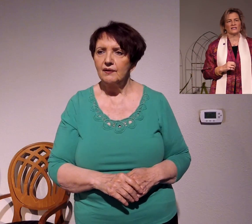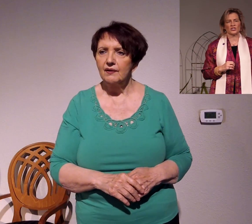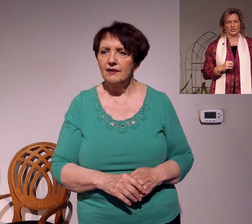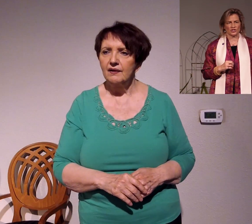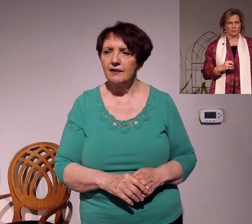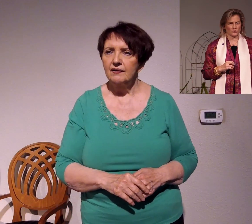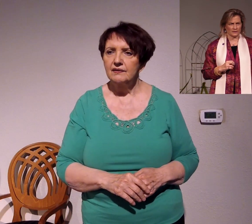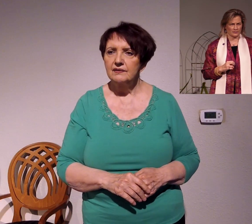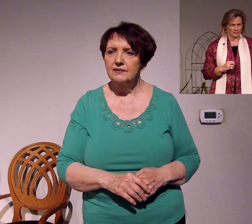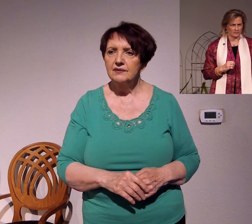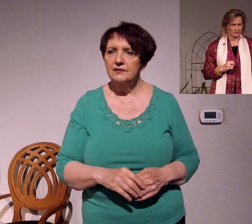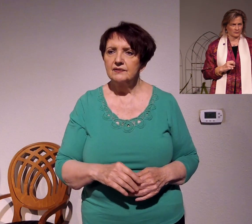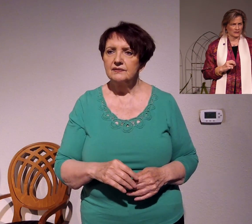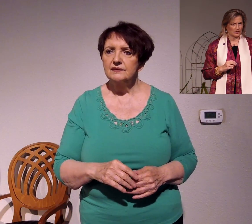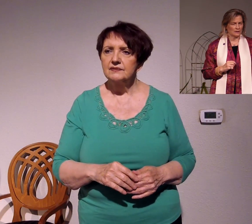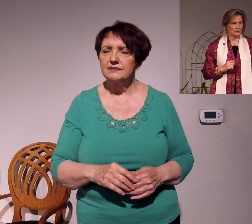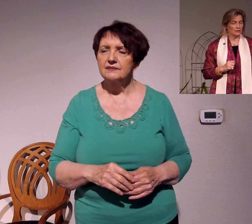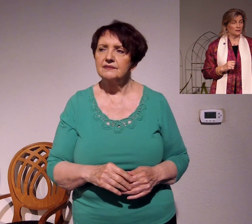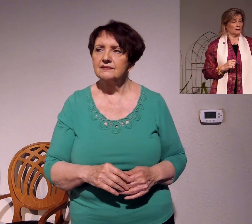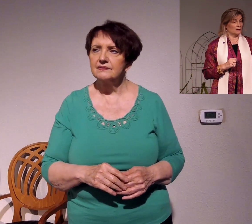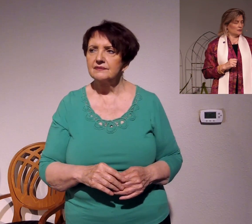a relationship with?"